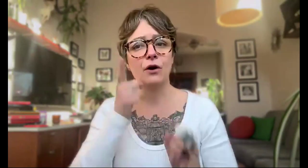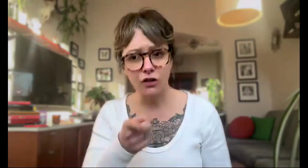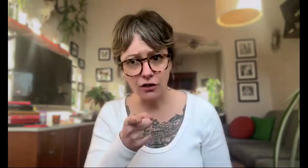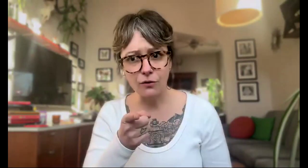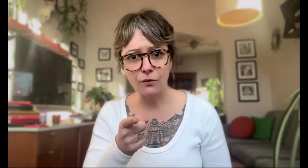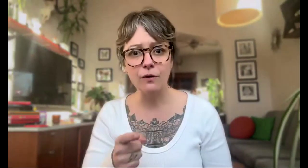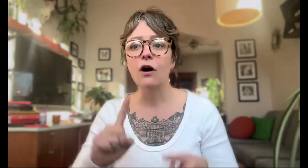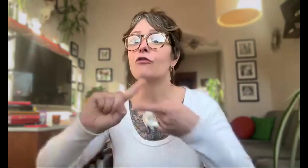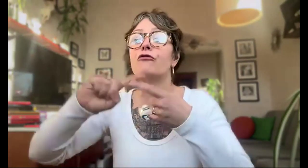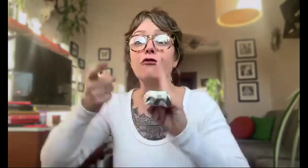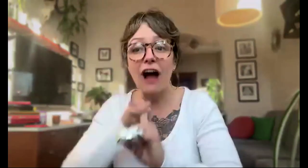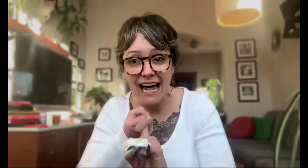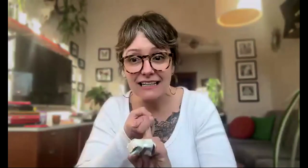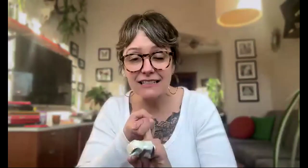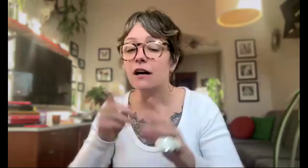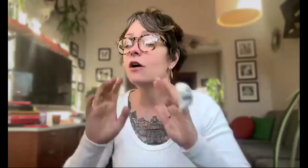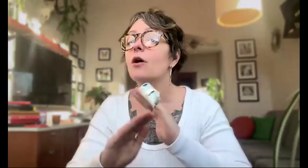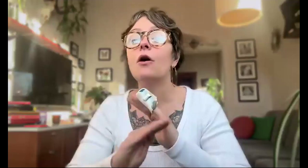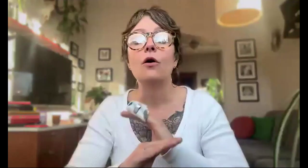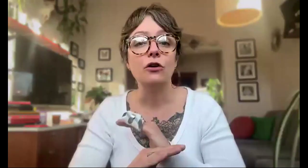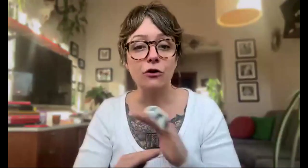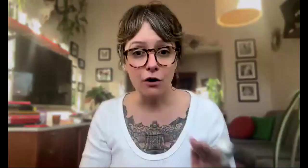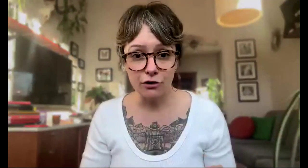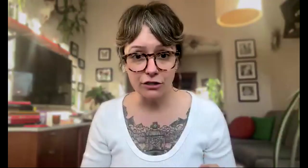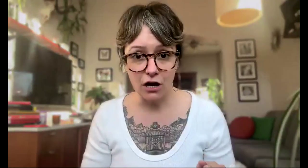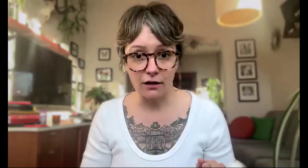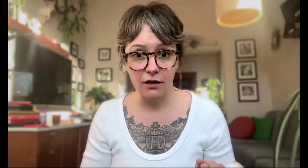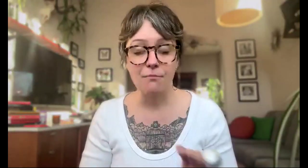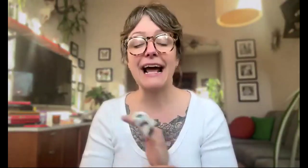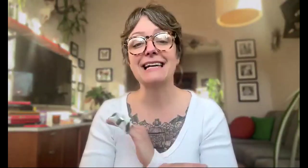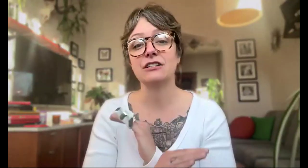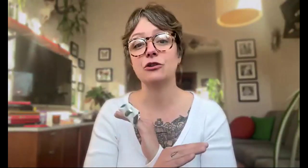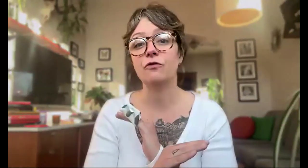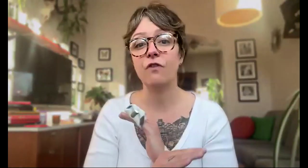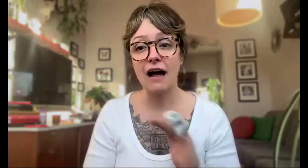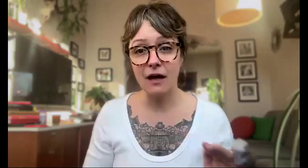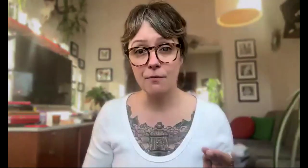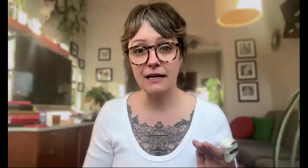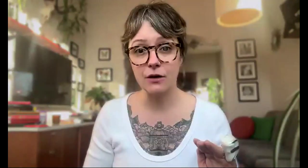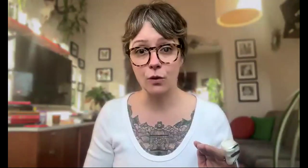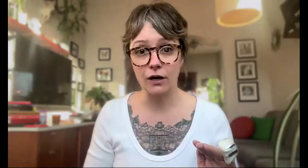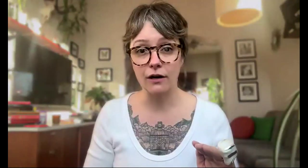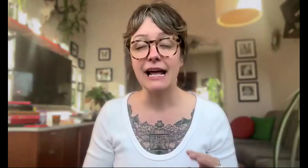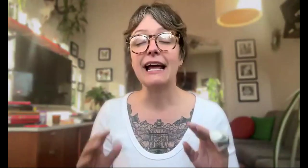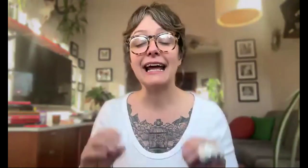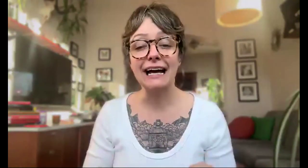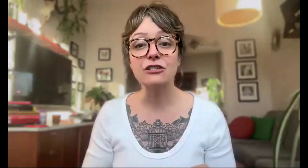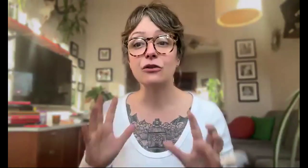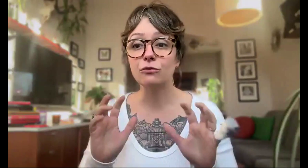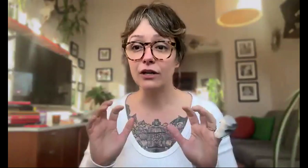are you? Friend. You know your song, but I ask that you find that repeating word and you look